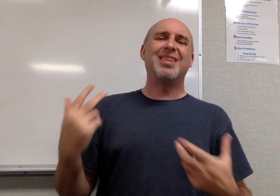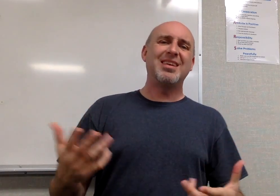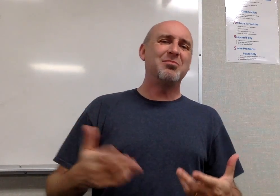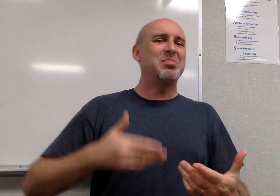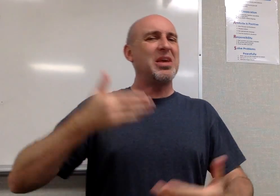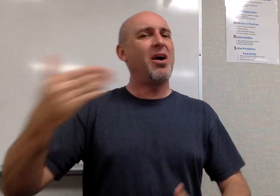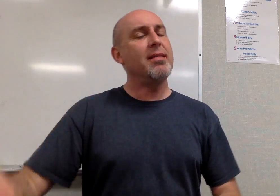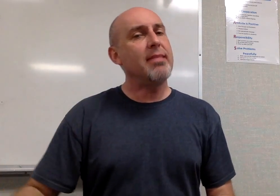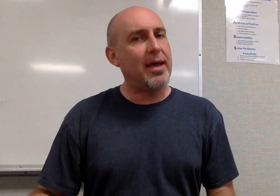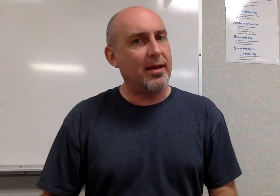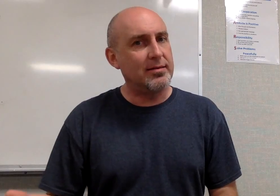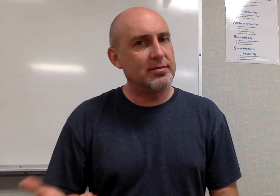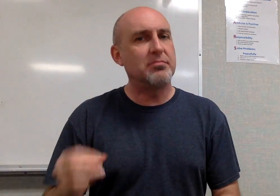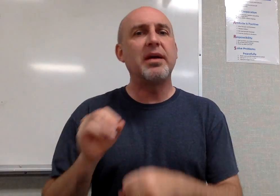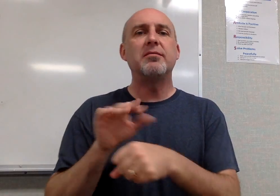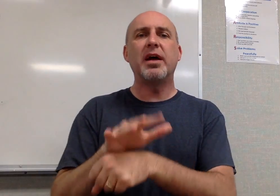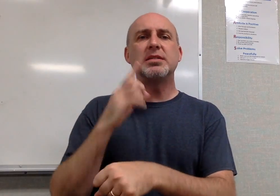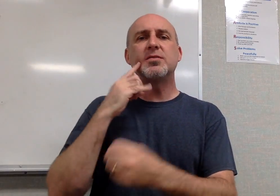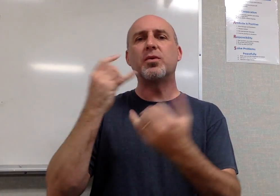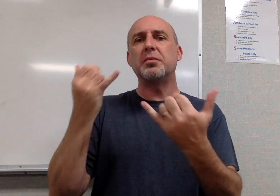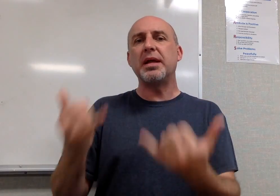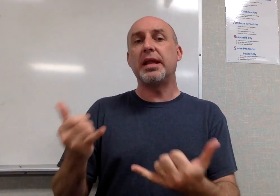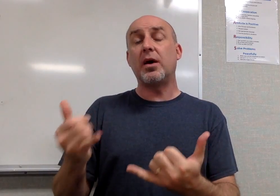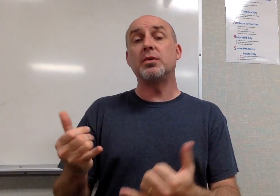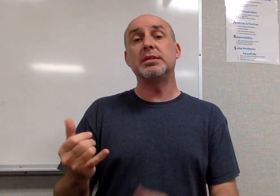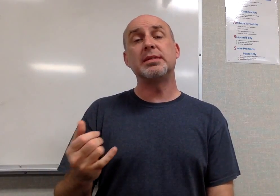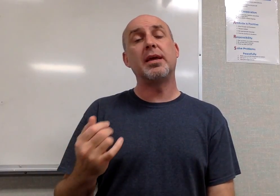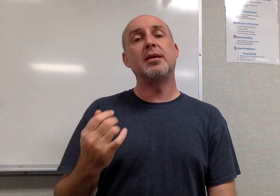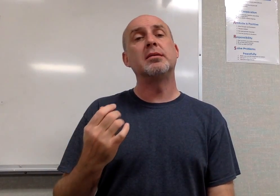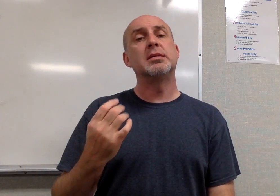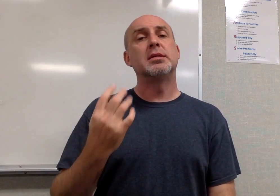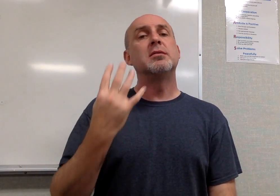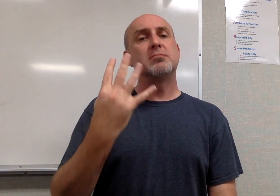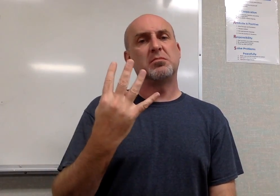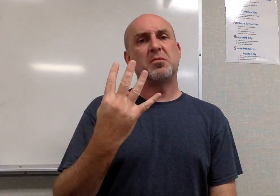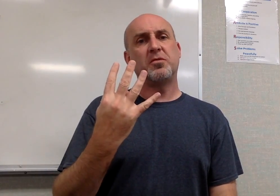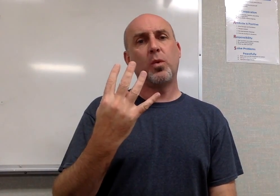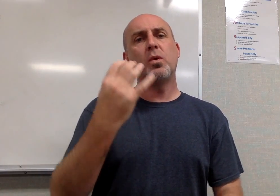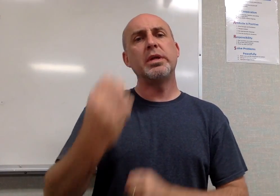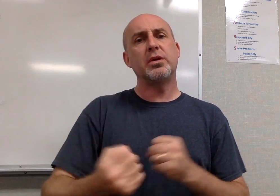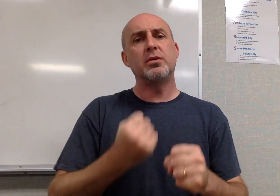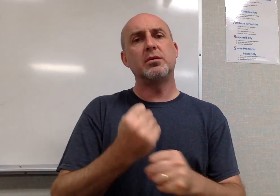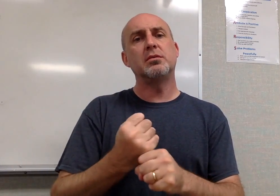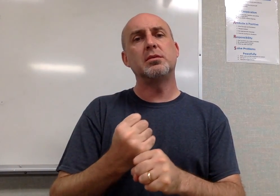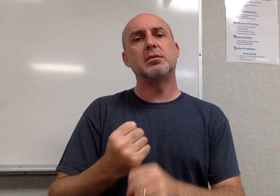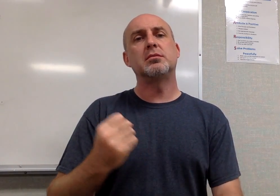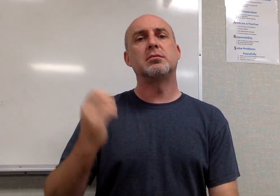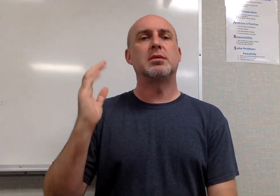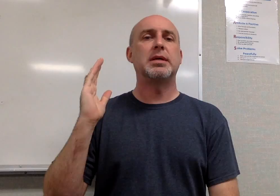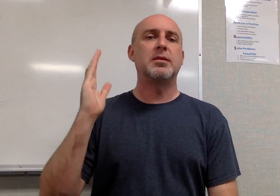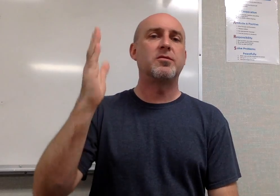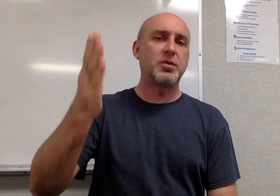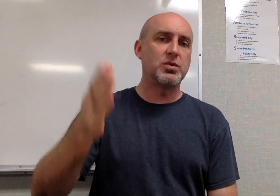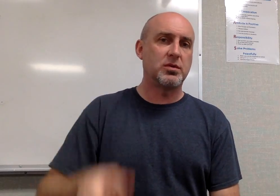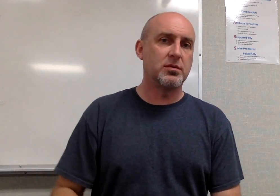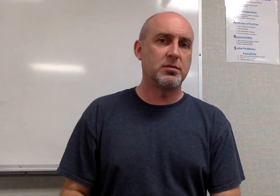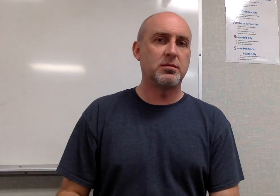Then beyond that, my advice for right now would say 4 years in the future,